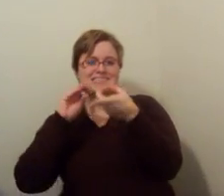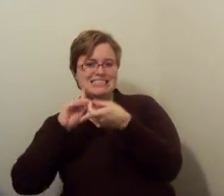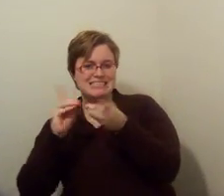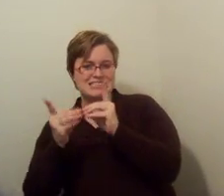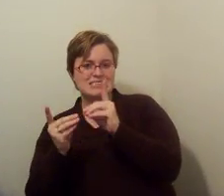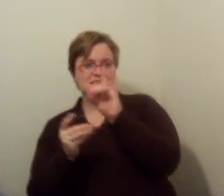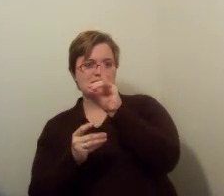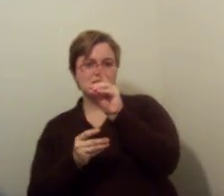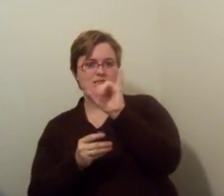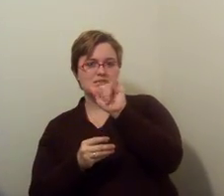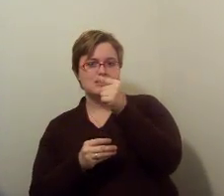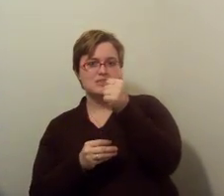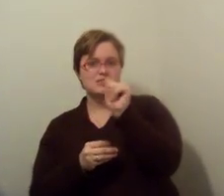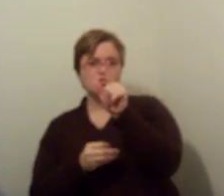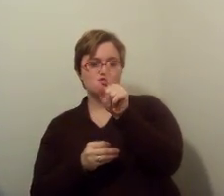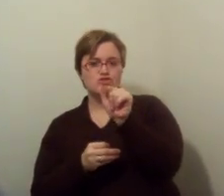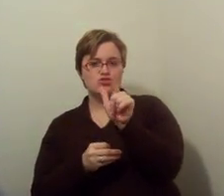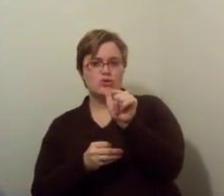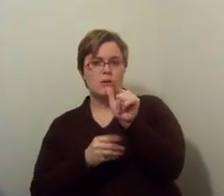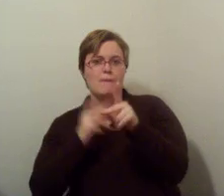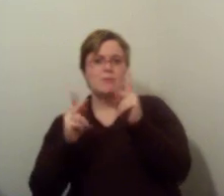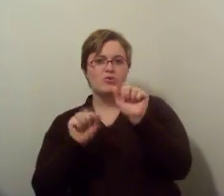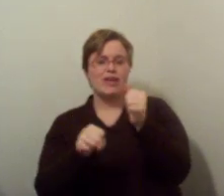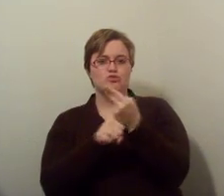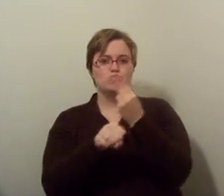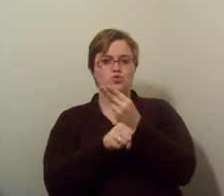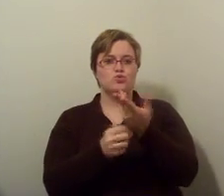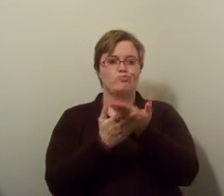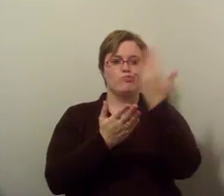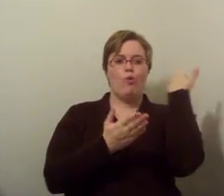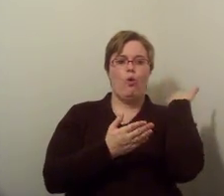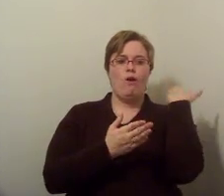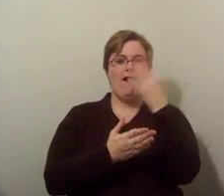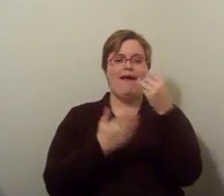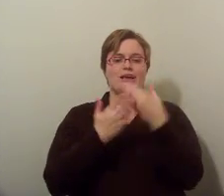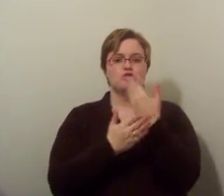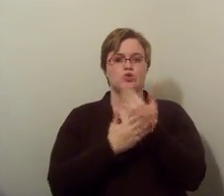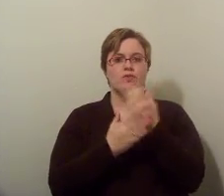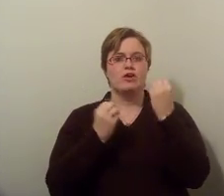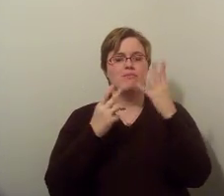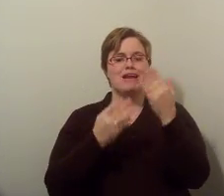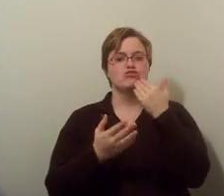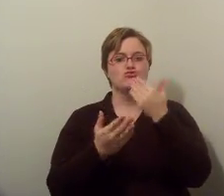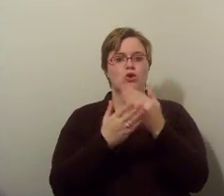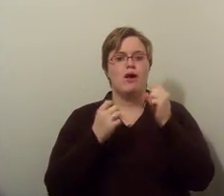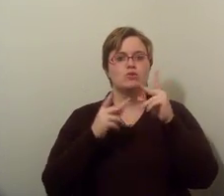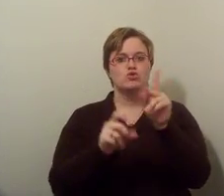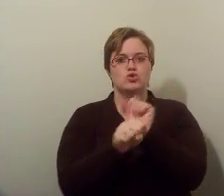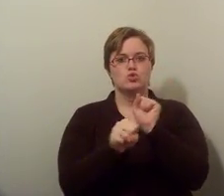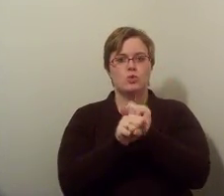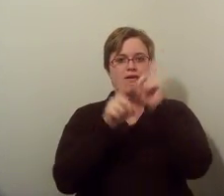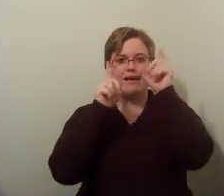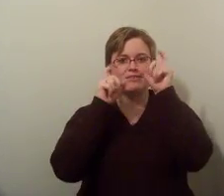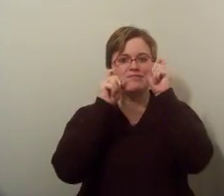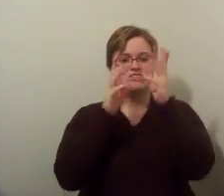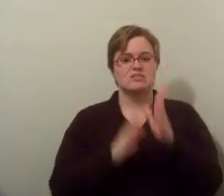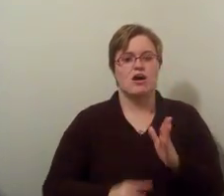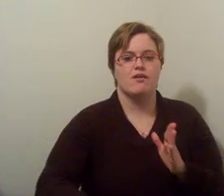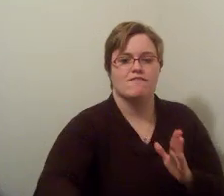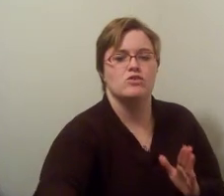new. I think that there are lots of good opportunities for working as a photographer. And I think, there's kind of